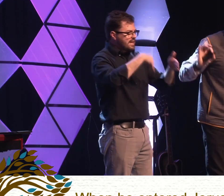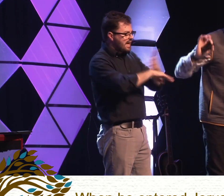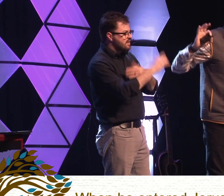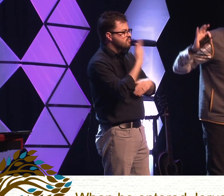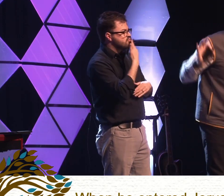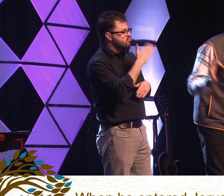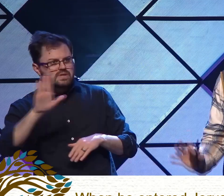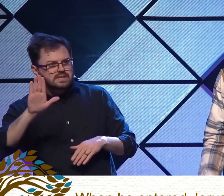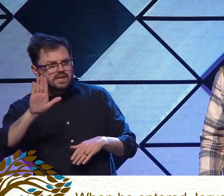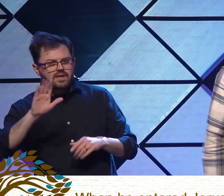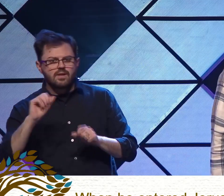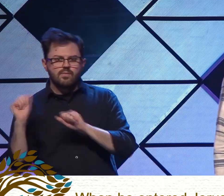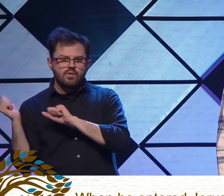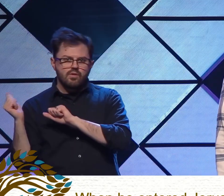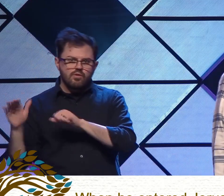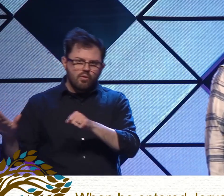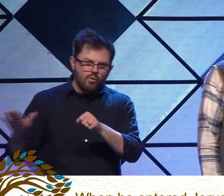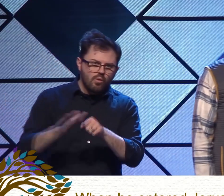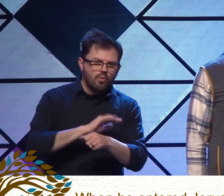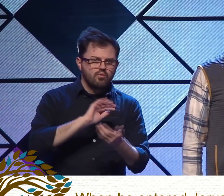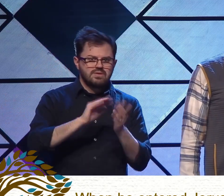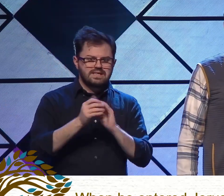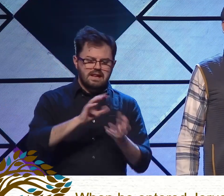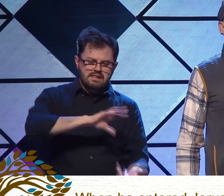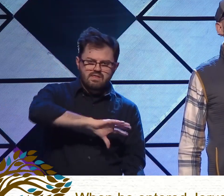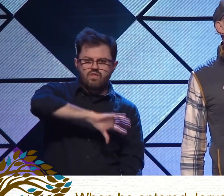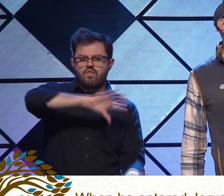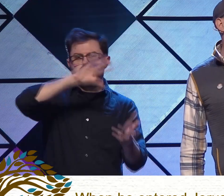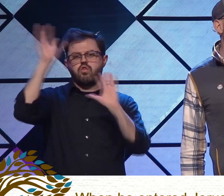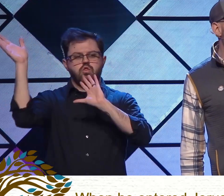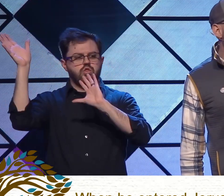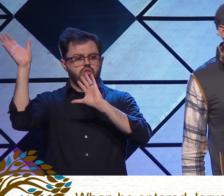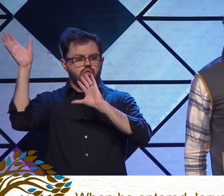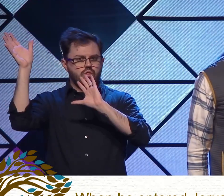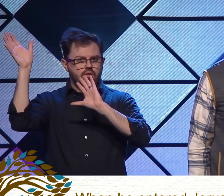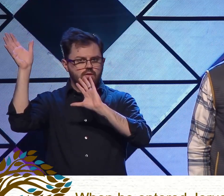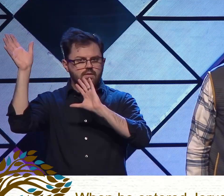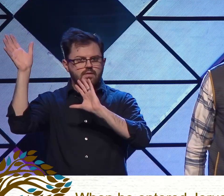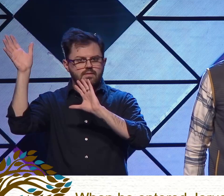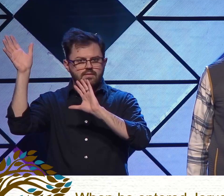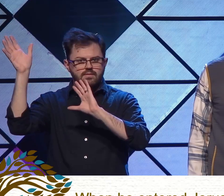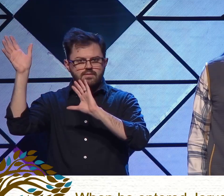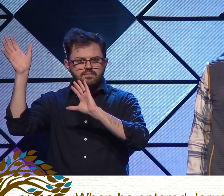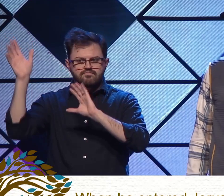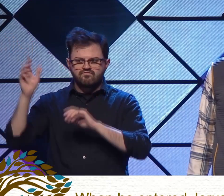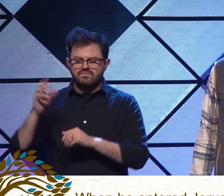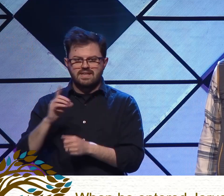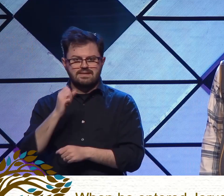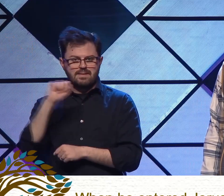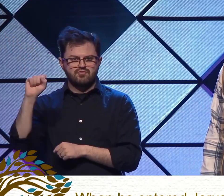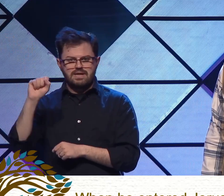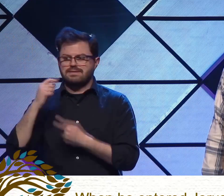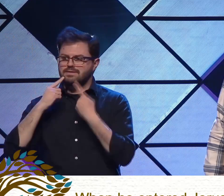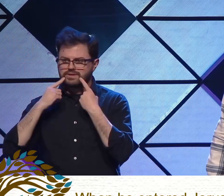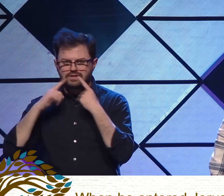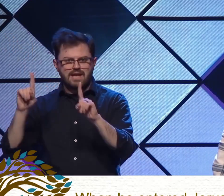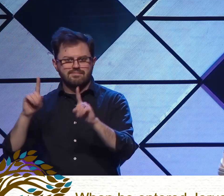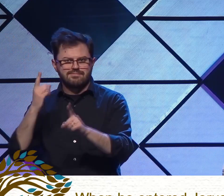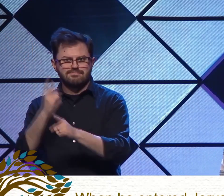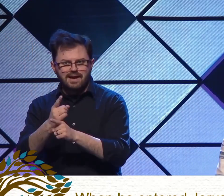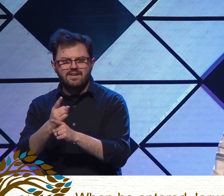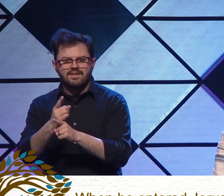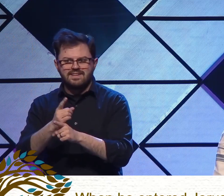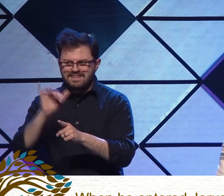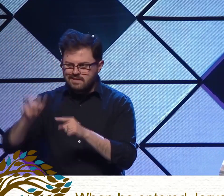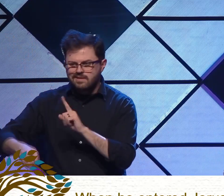was in turmoil. Check the box demonstration worked, right? Like that's the whole